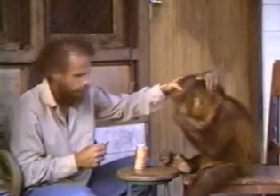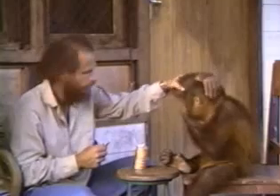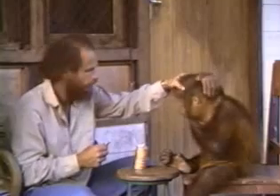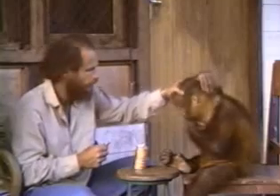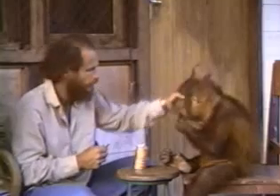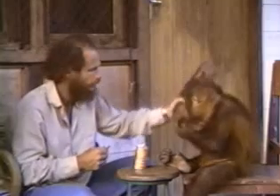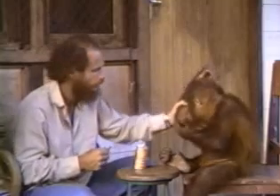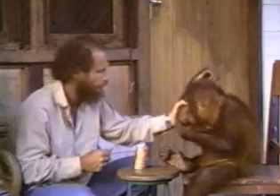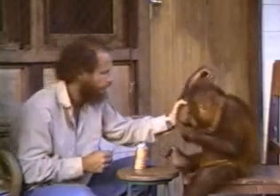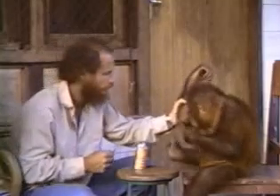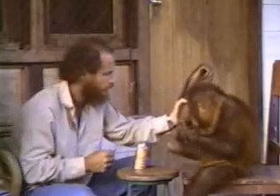words.